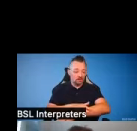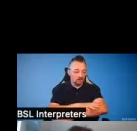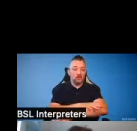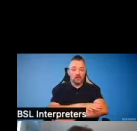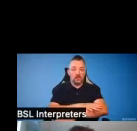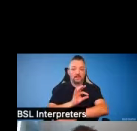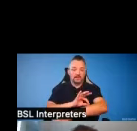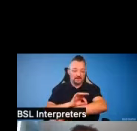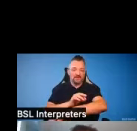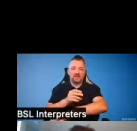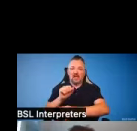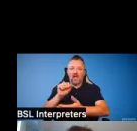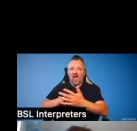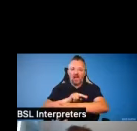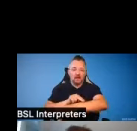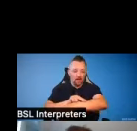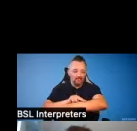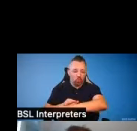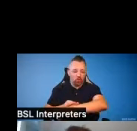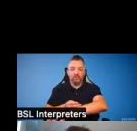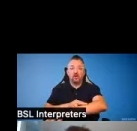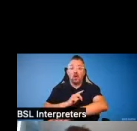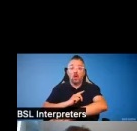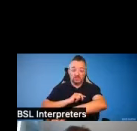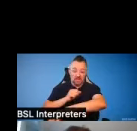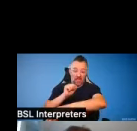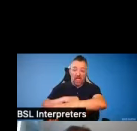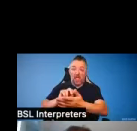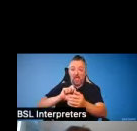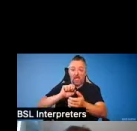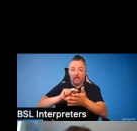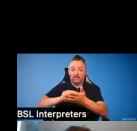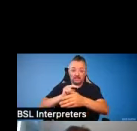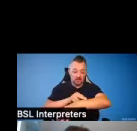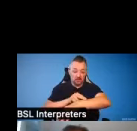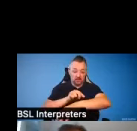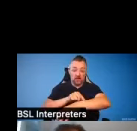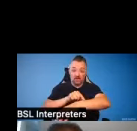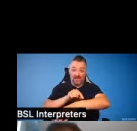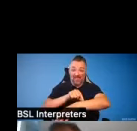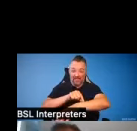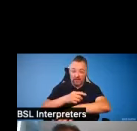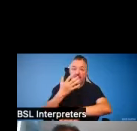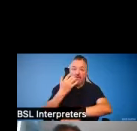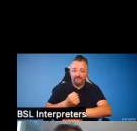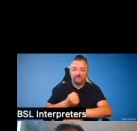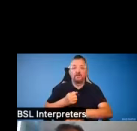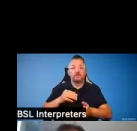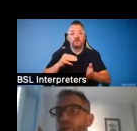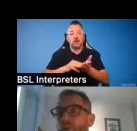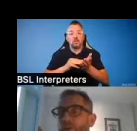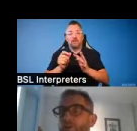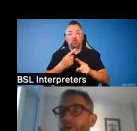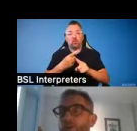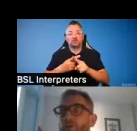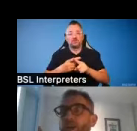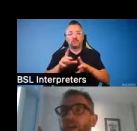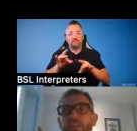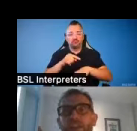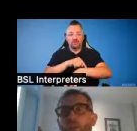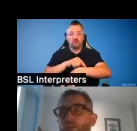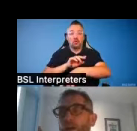have fallen off, and that's because the scabs contain quite a bit of monkeypox virus. I'll leave it there and let colleagues, I think Colin's